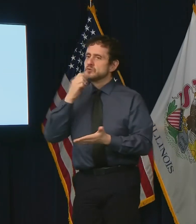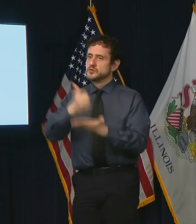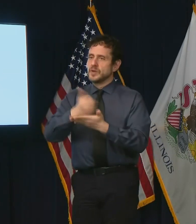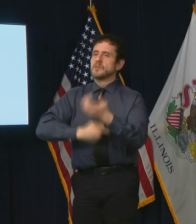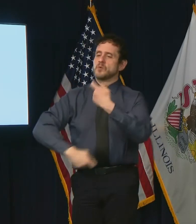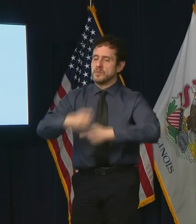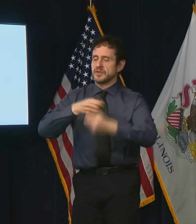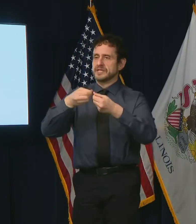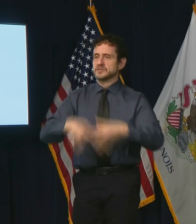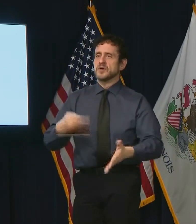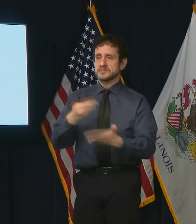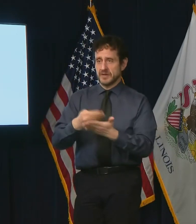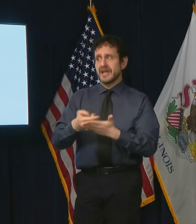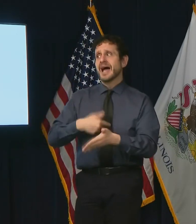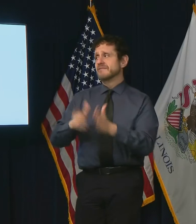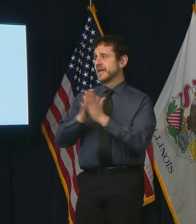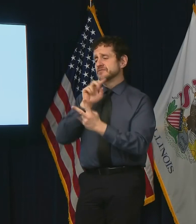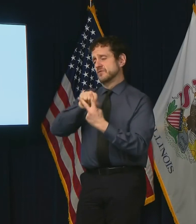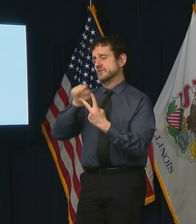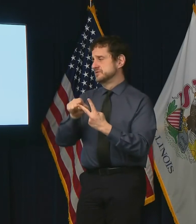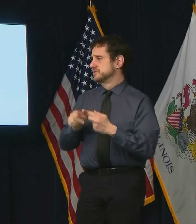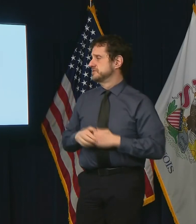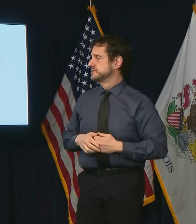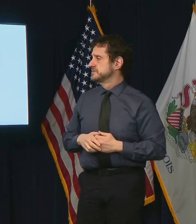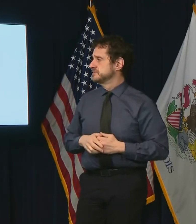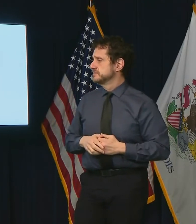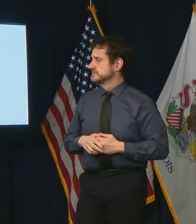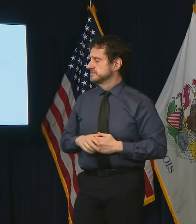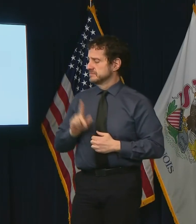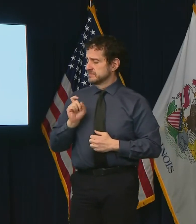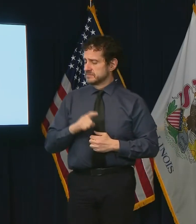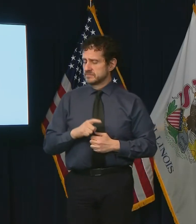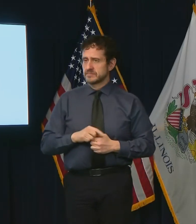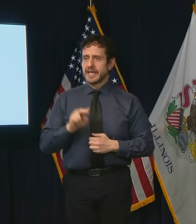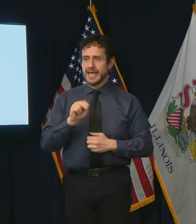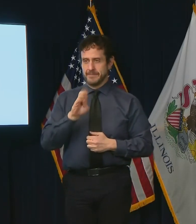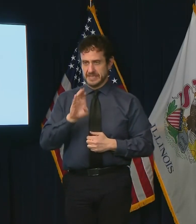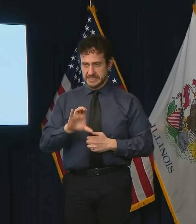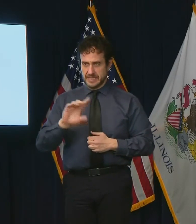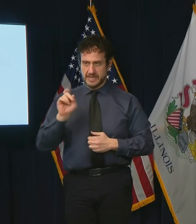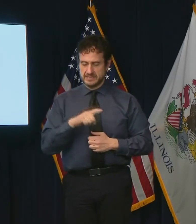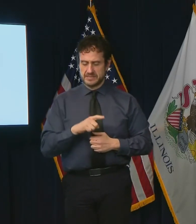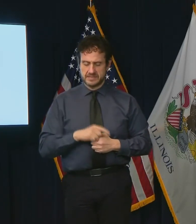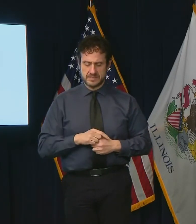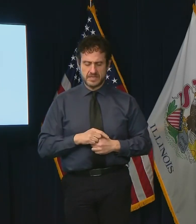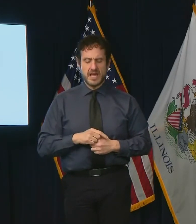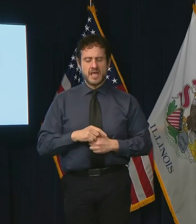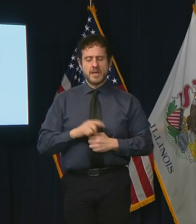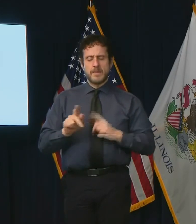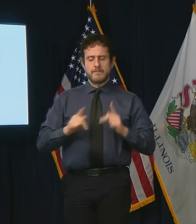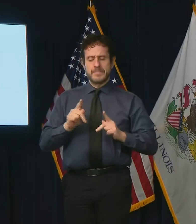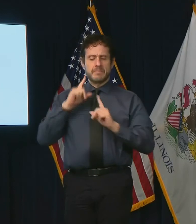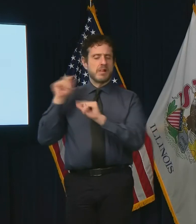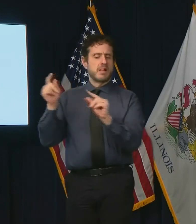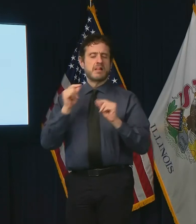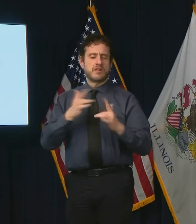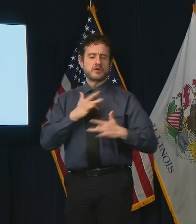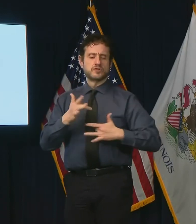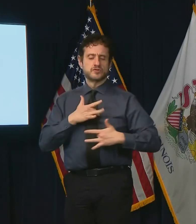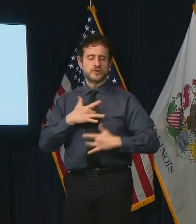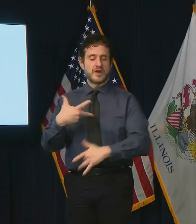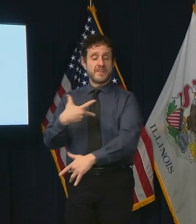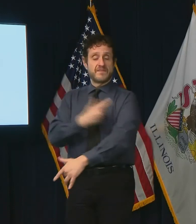are two highlighted items. NBC5 for Dr. Ezike, can you address concerns circulating on social media that the vaccine could cause